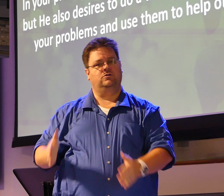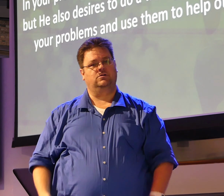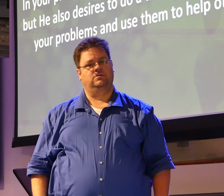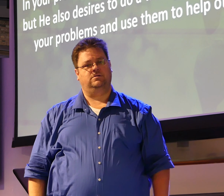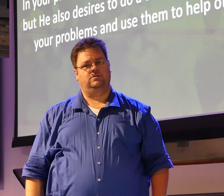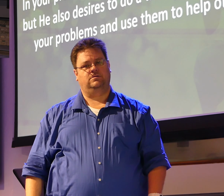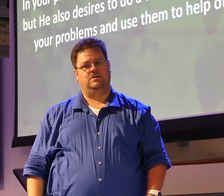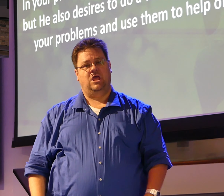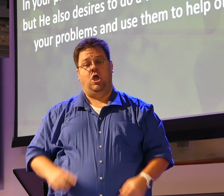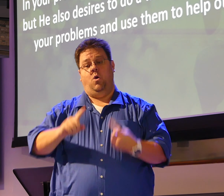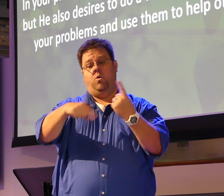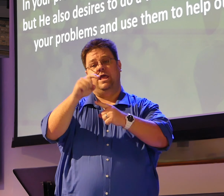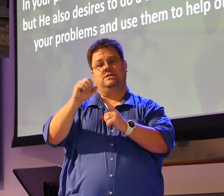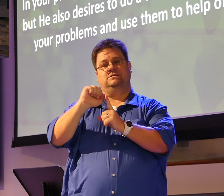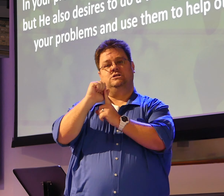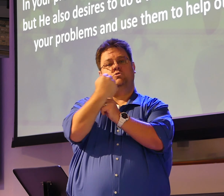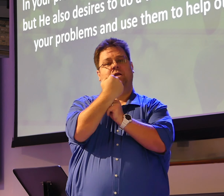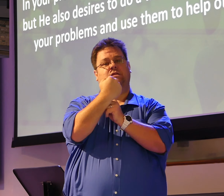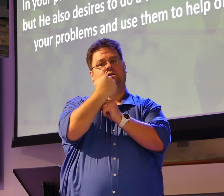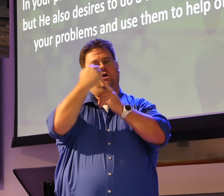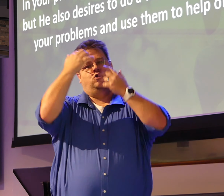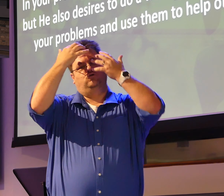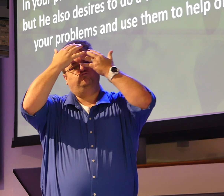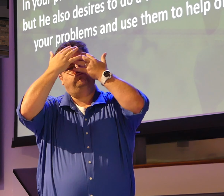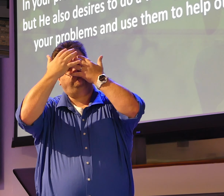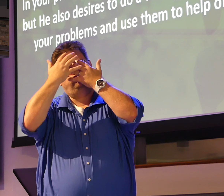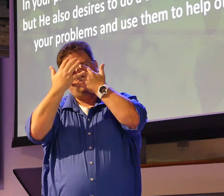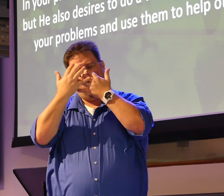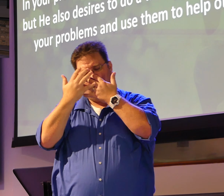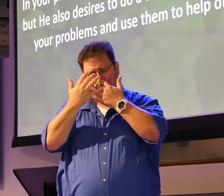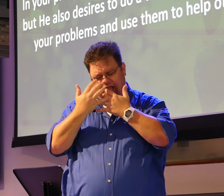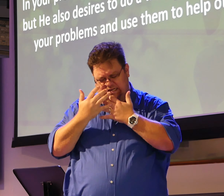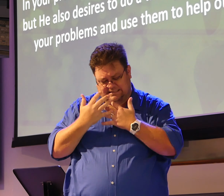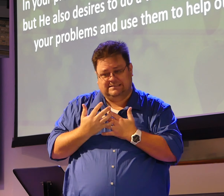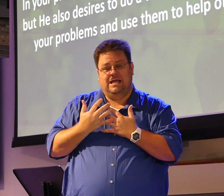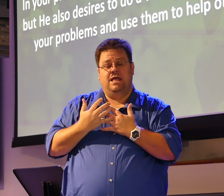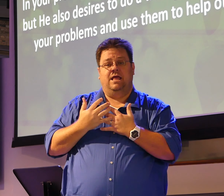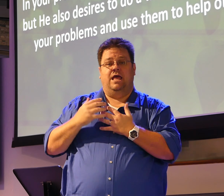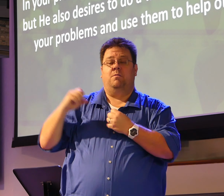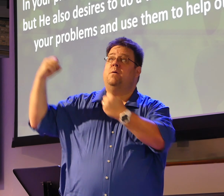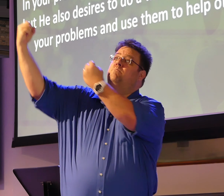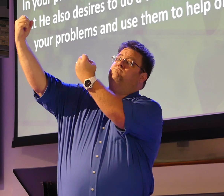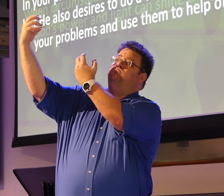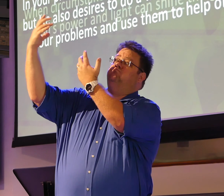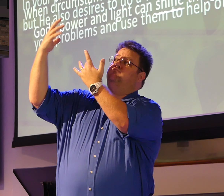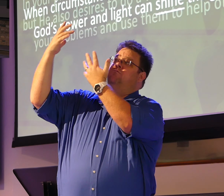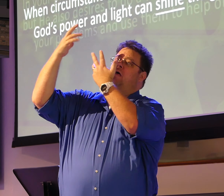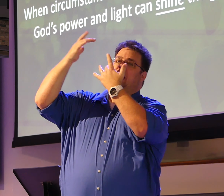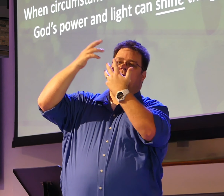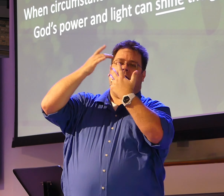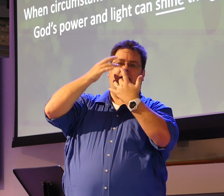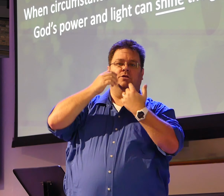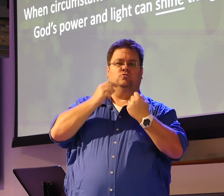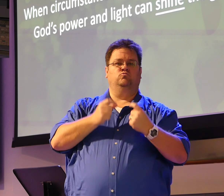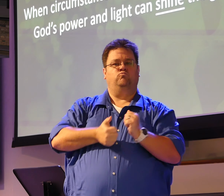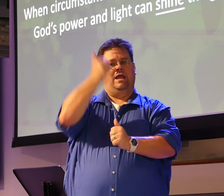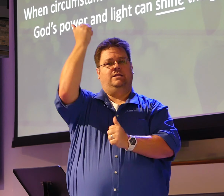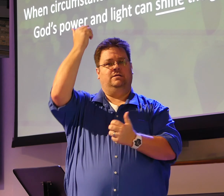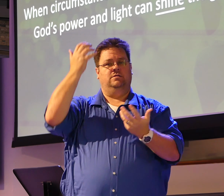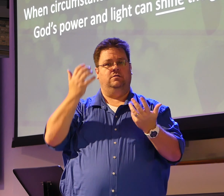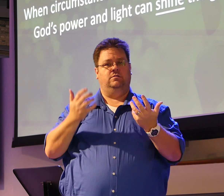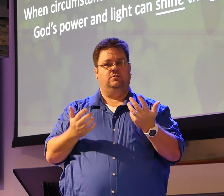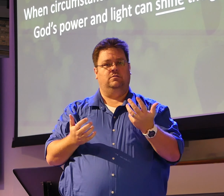and in your handout it says that when circumstances are the darkest that's when god's power and light can shine the greatest